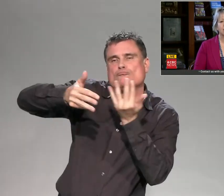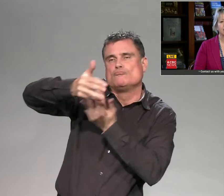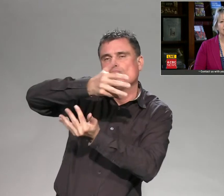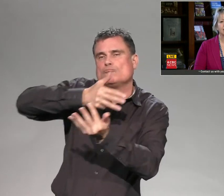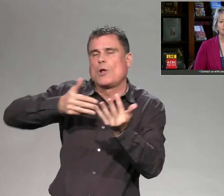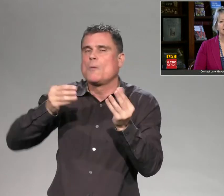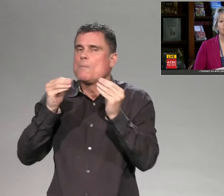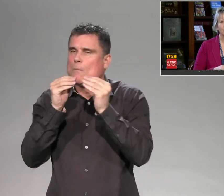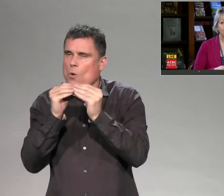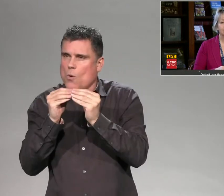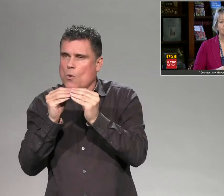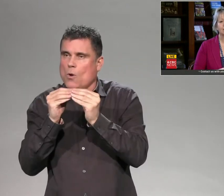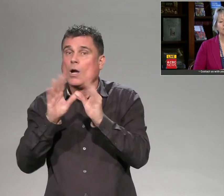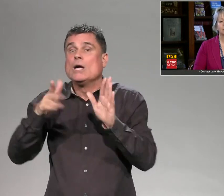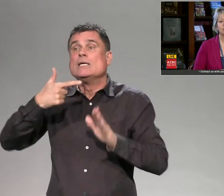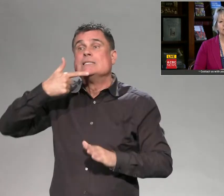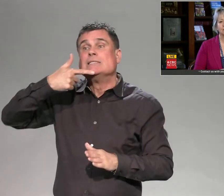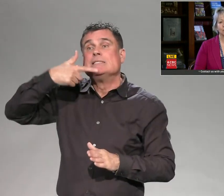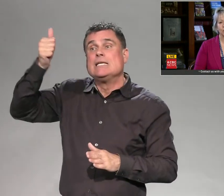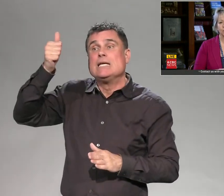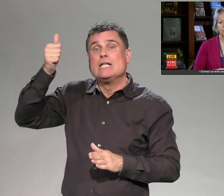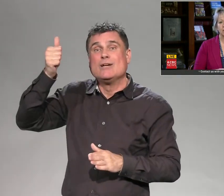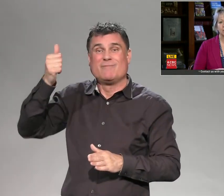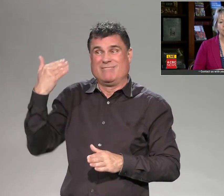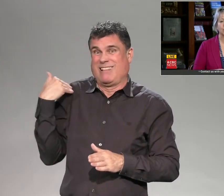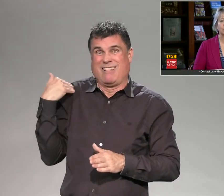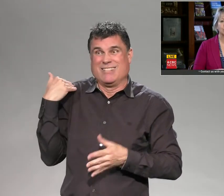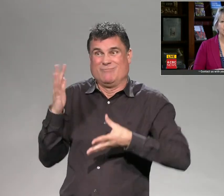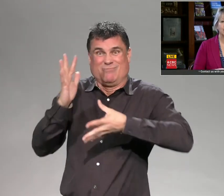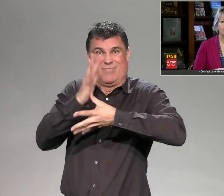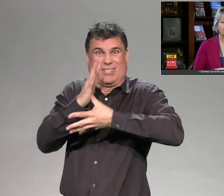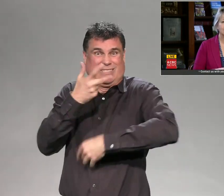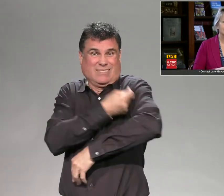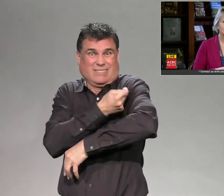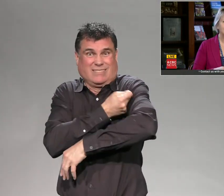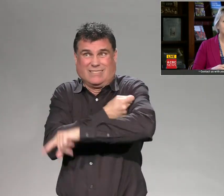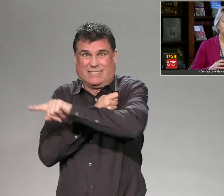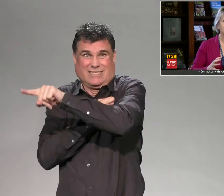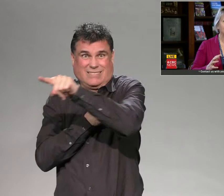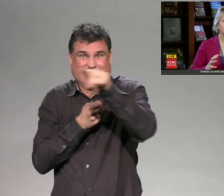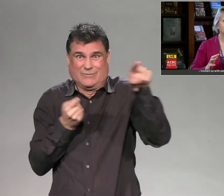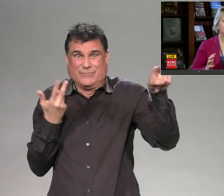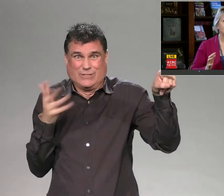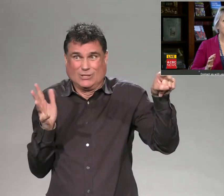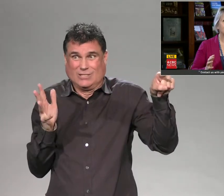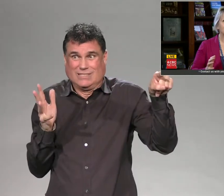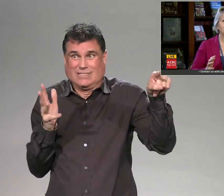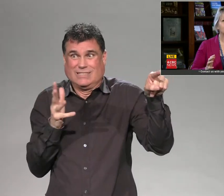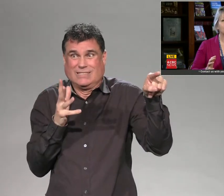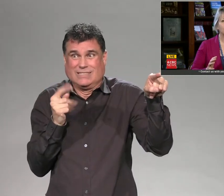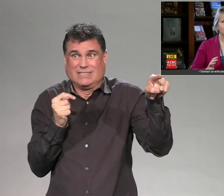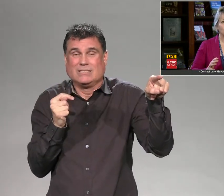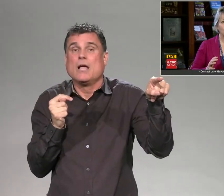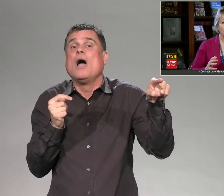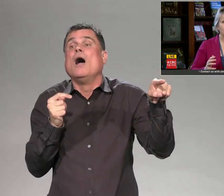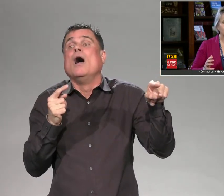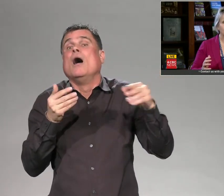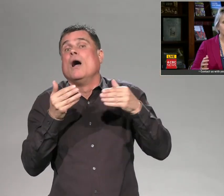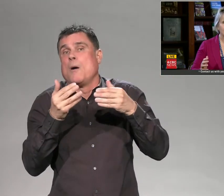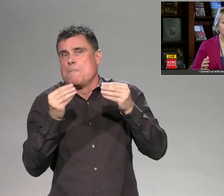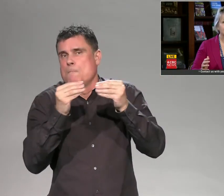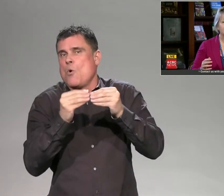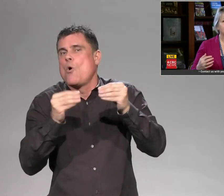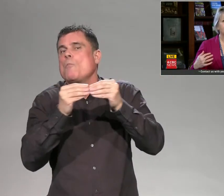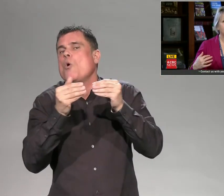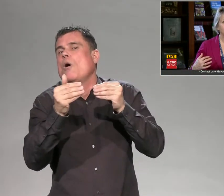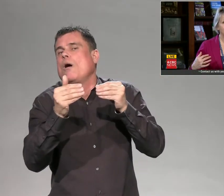this week, the U.S. Centers for Disease Control and Prevention put out some guidelines, and I think those are similar to what we are